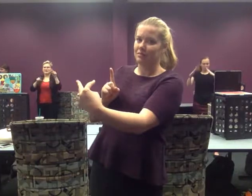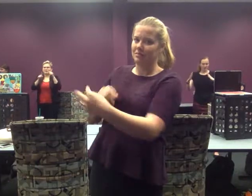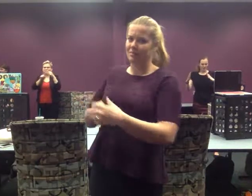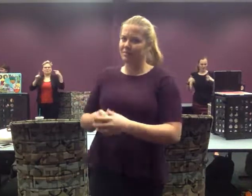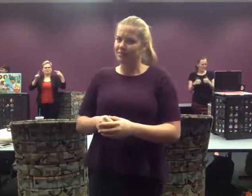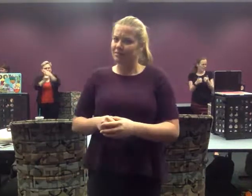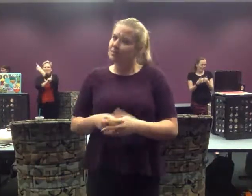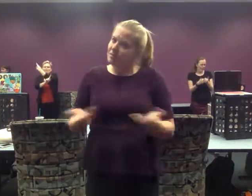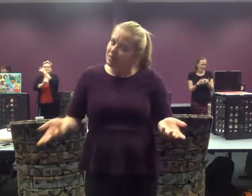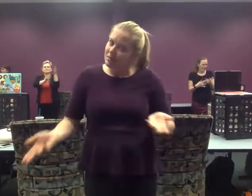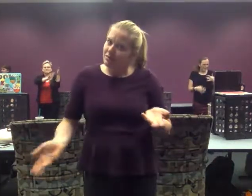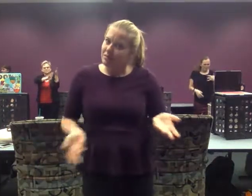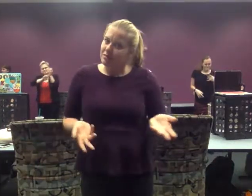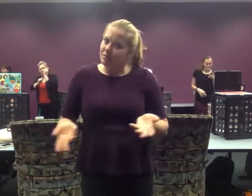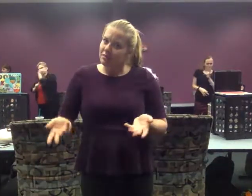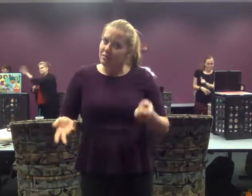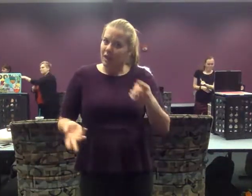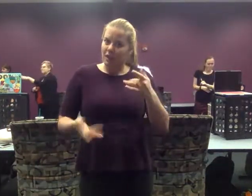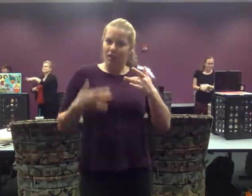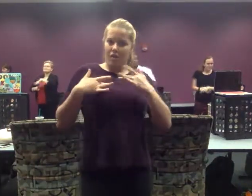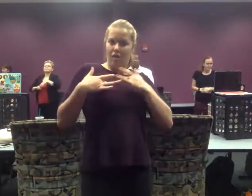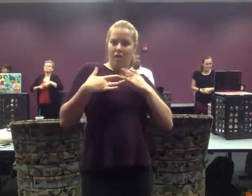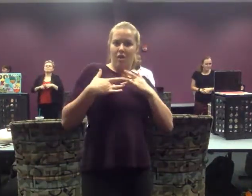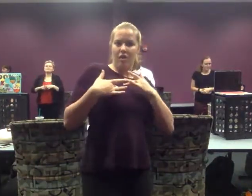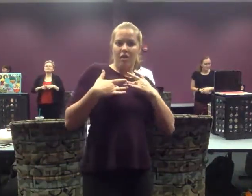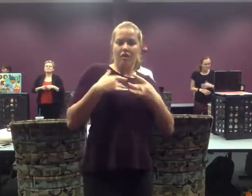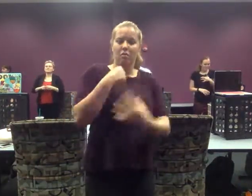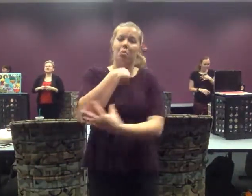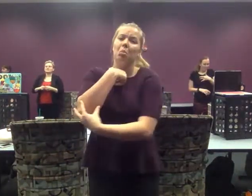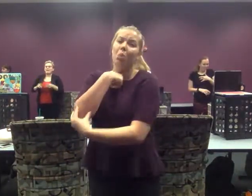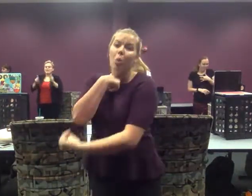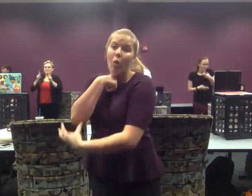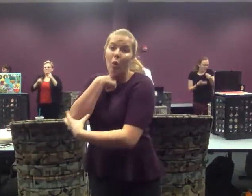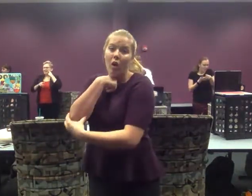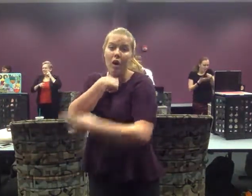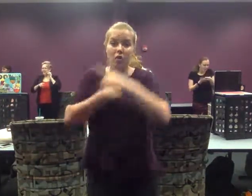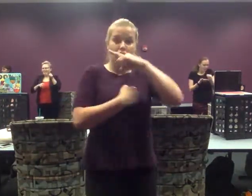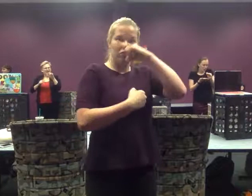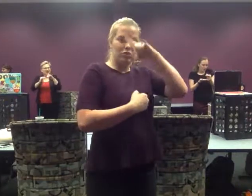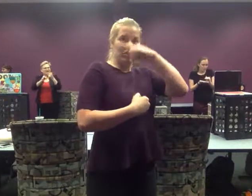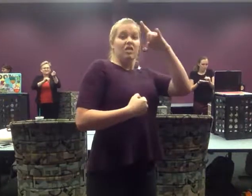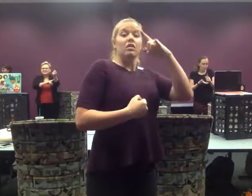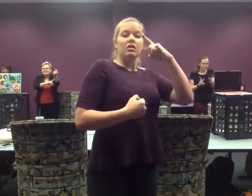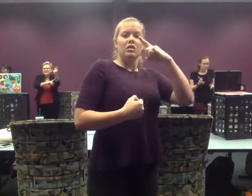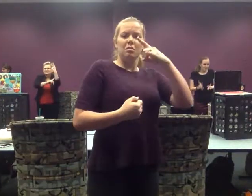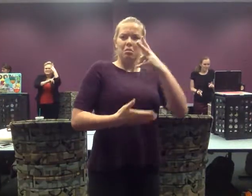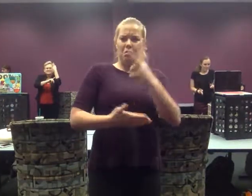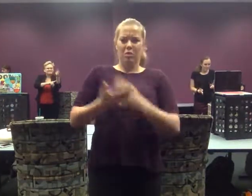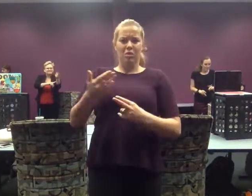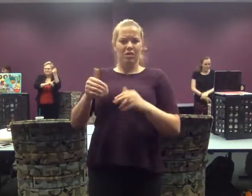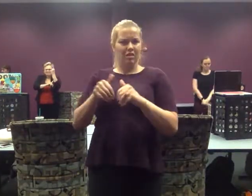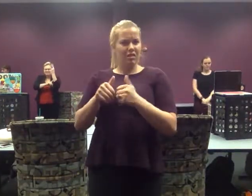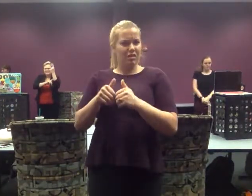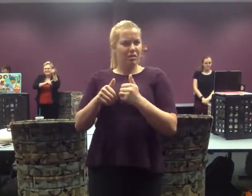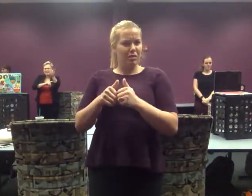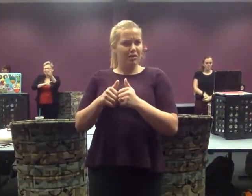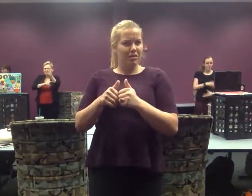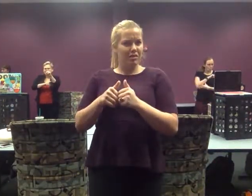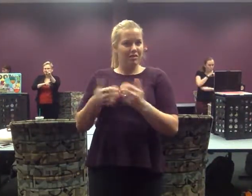part of impoverished 25% of the population was unemployed at that time, people at the